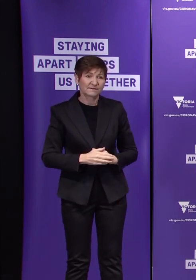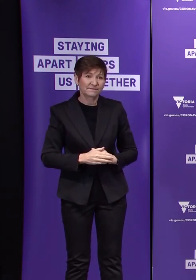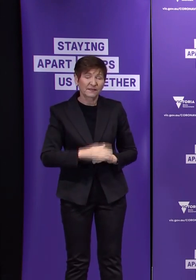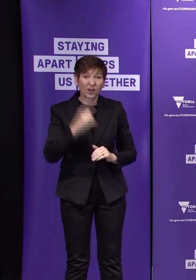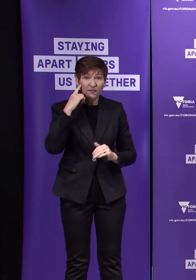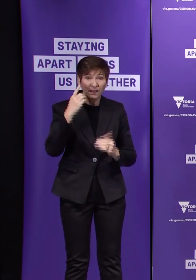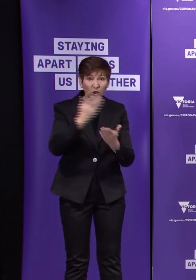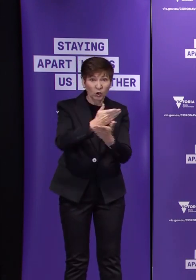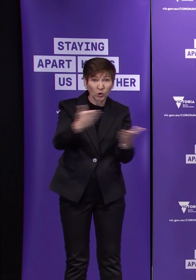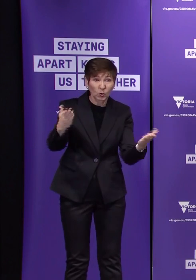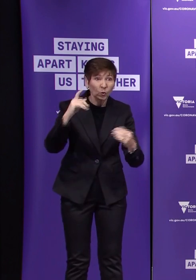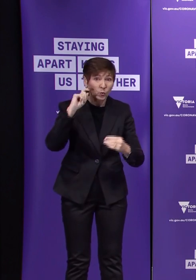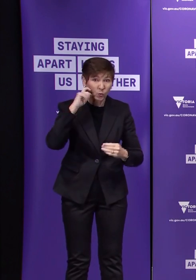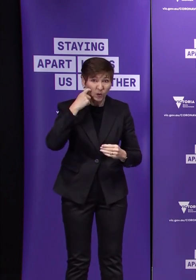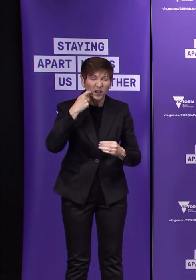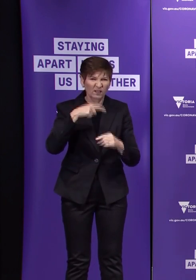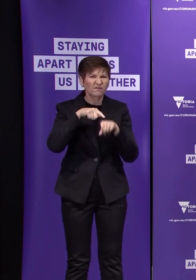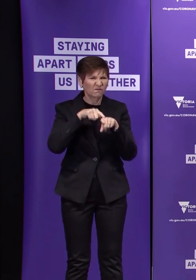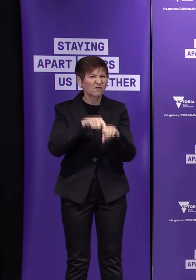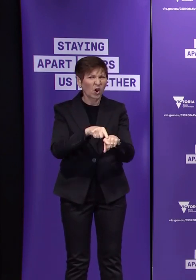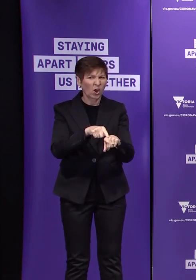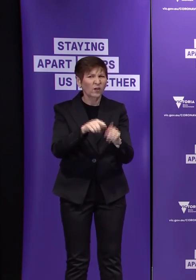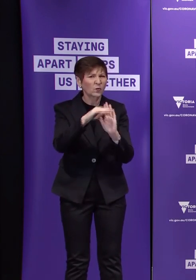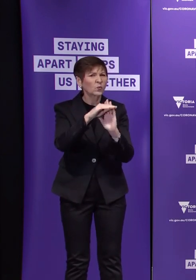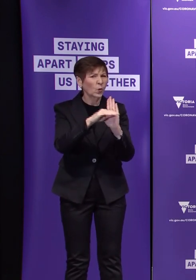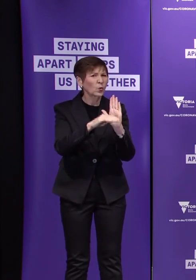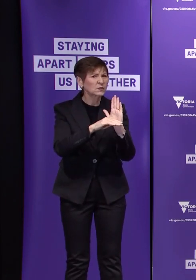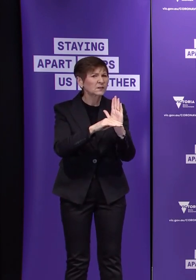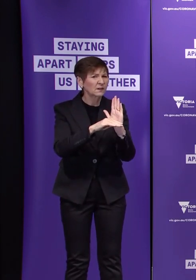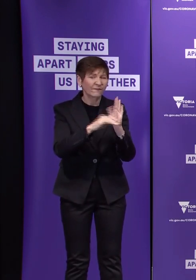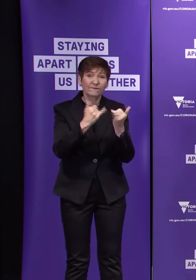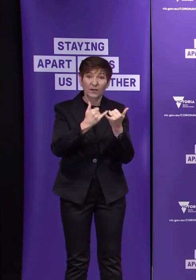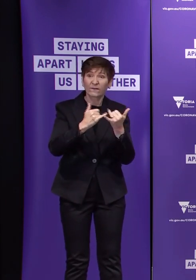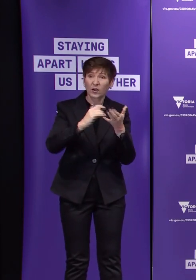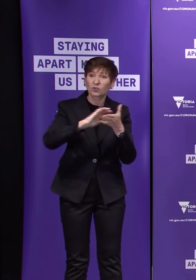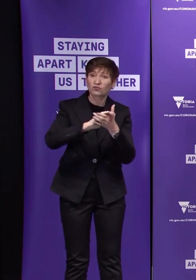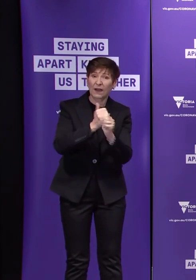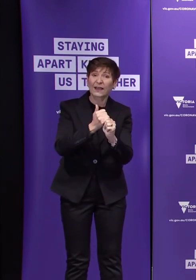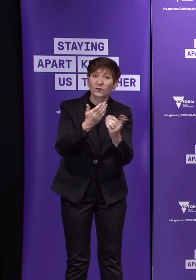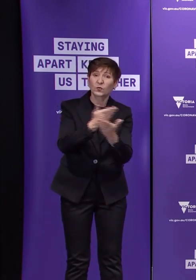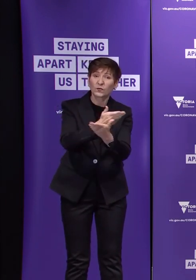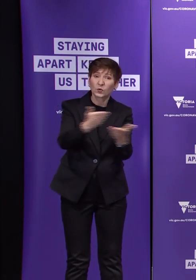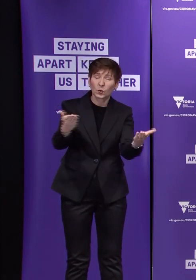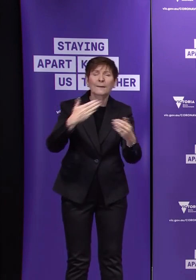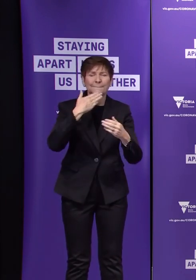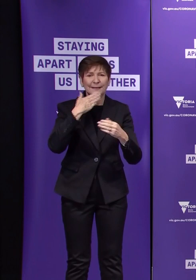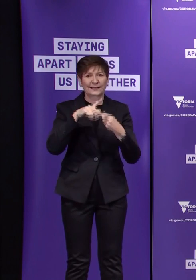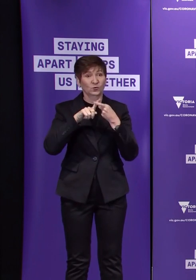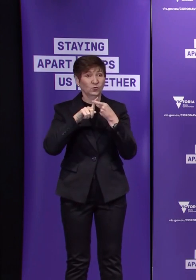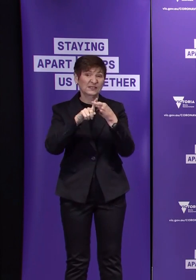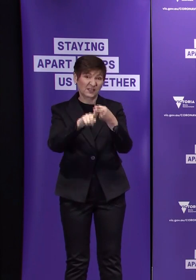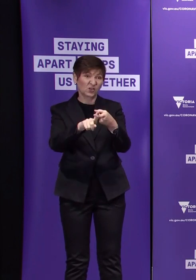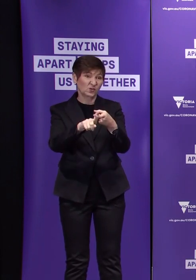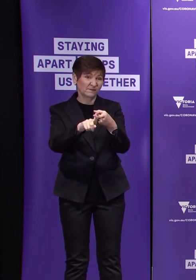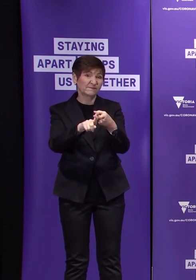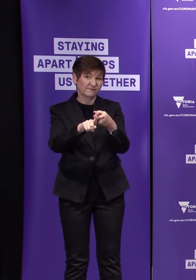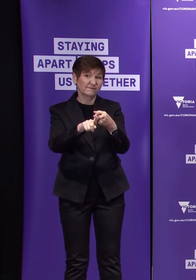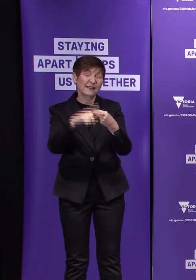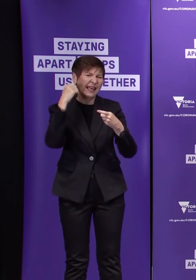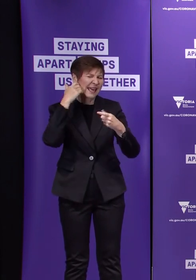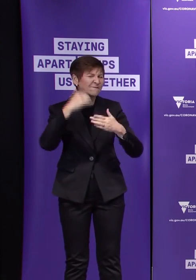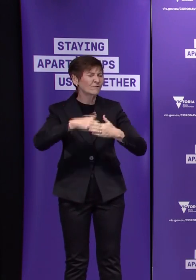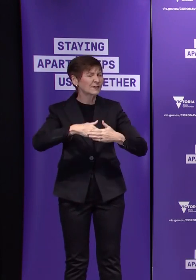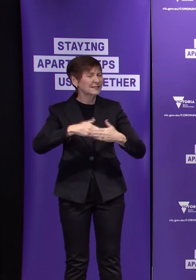a growing number of Victorians are following the rules. I'm proud of them. I'm grateful to them. But we We just have to keep pushing forward each and every